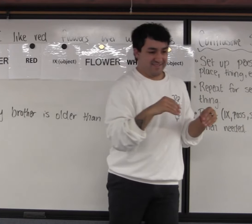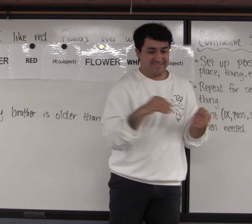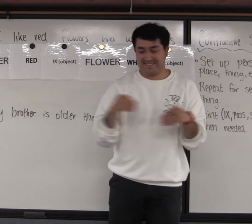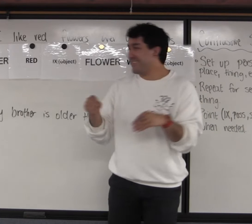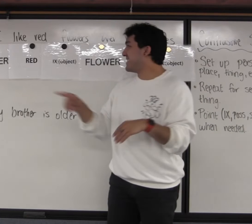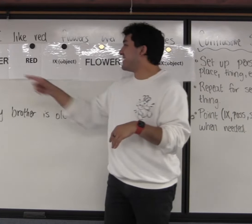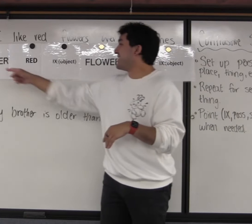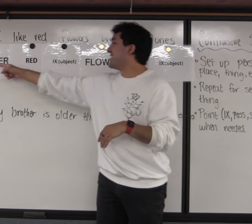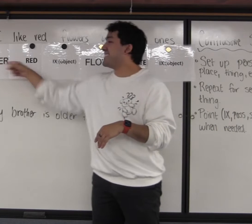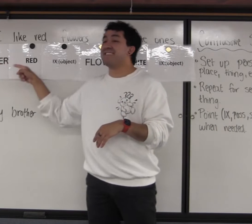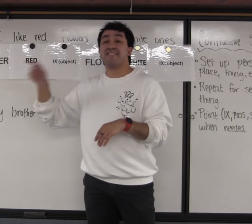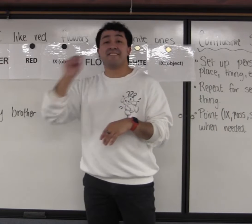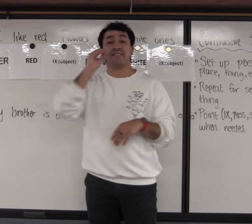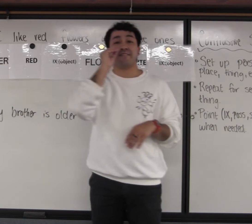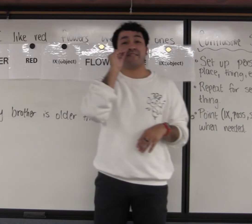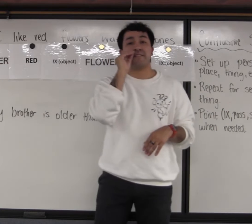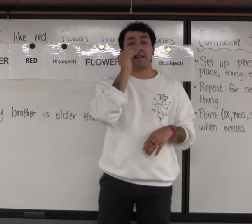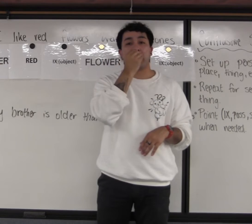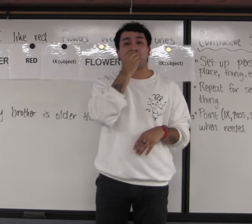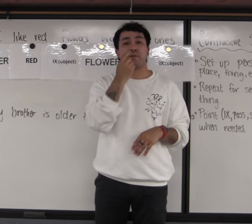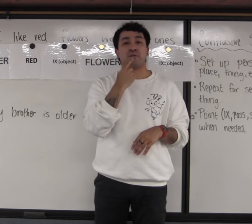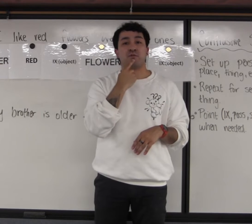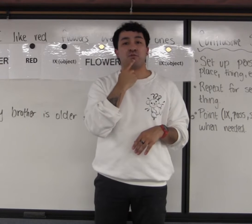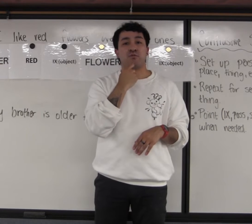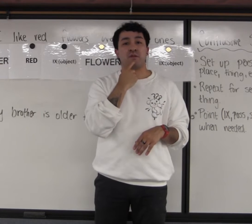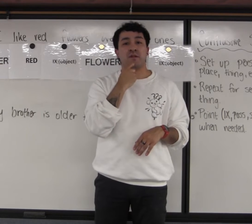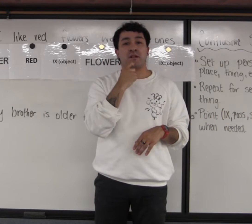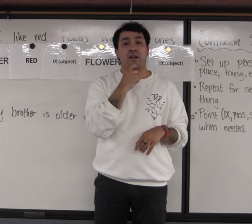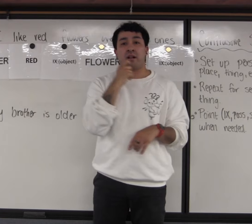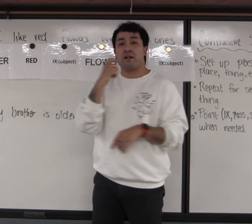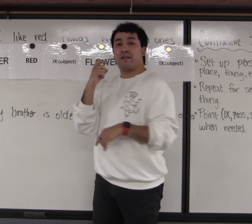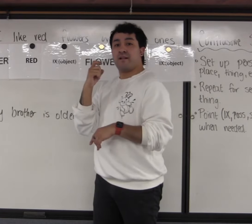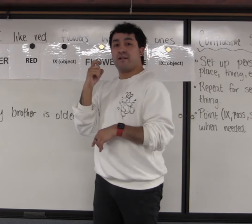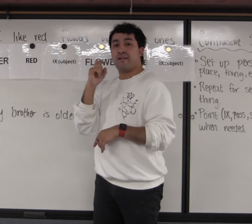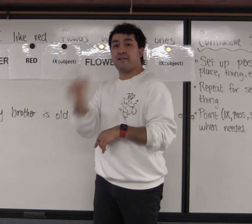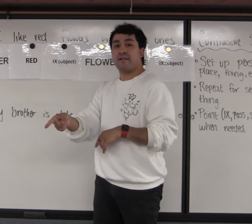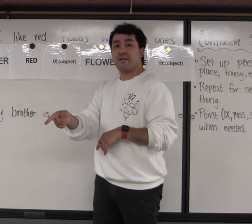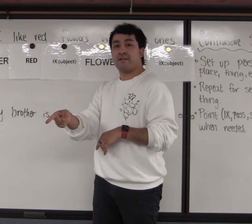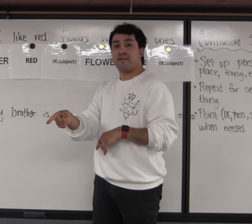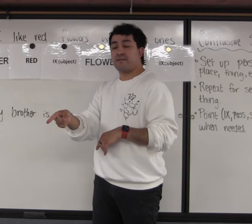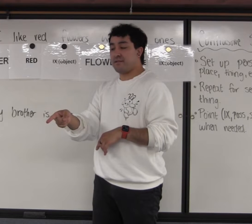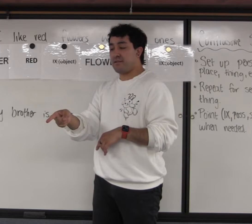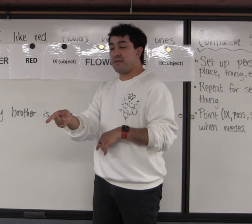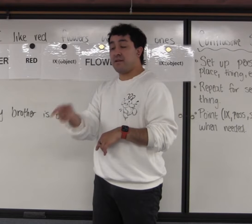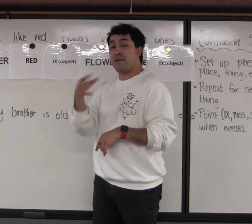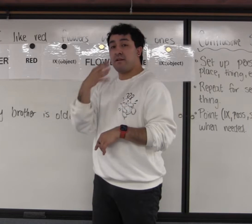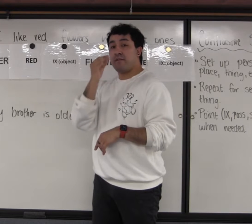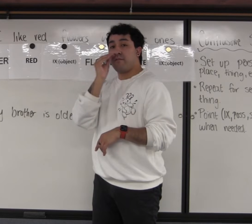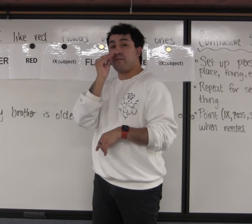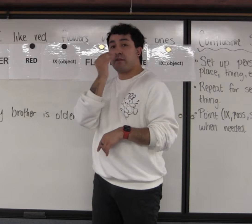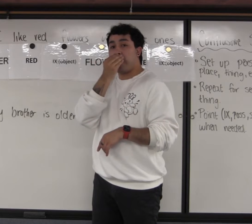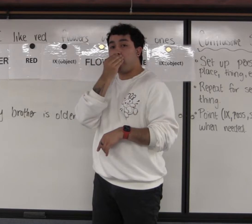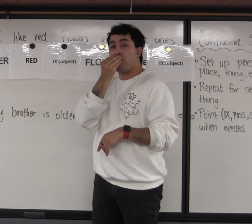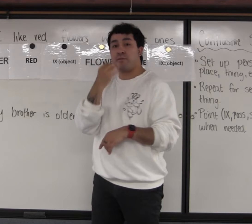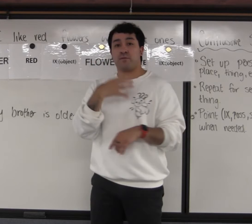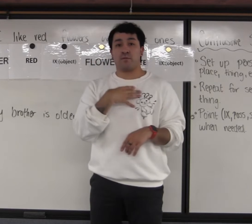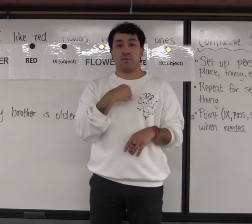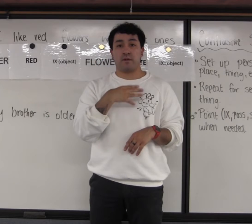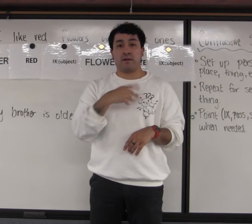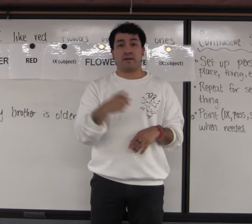So I also, just always move, right? Just a habit. So we have flowers that are red over there,